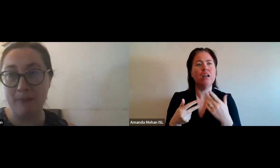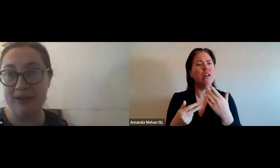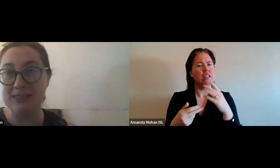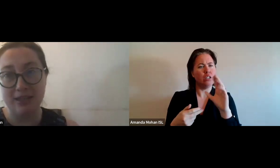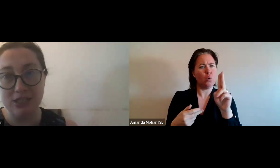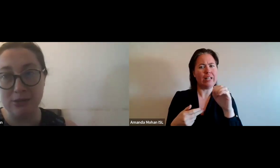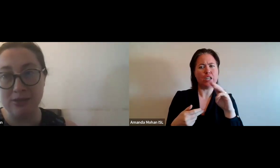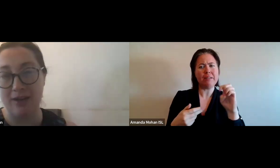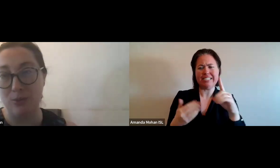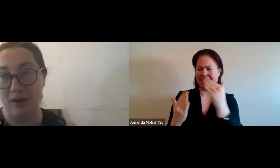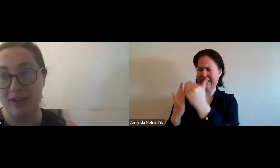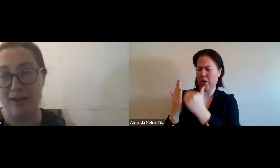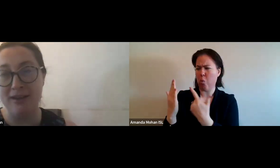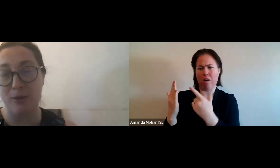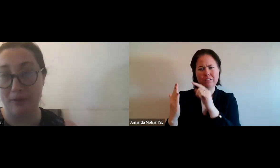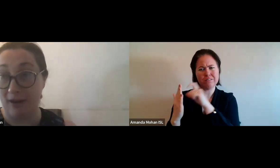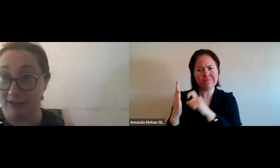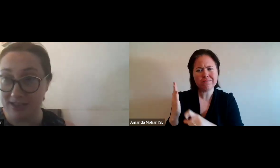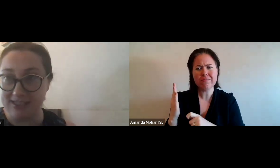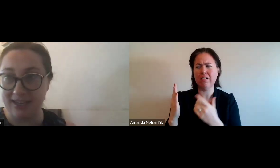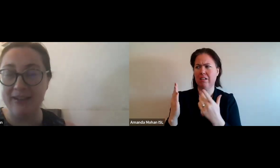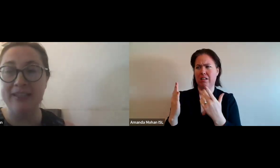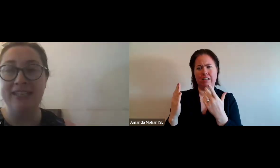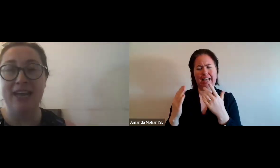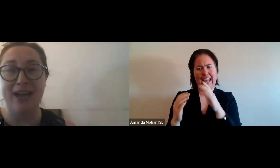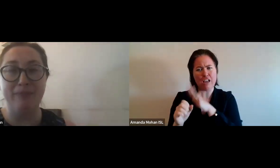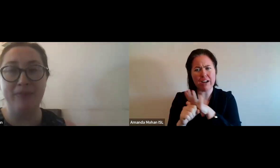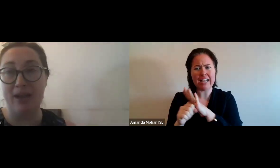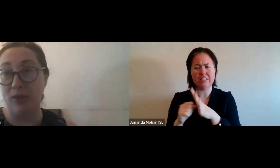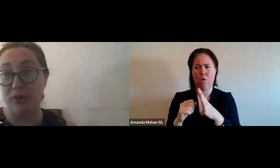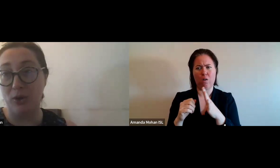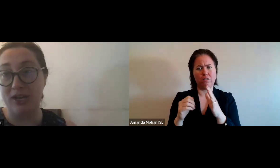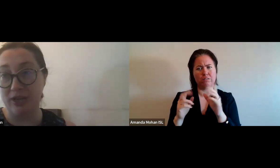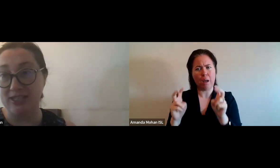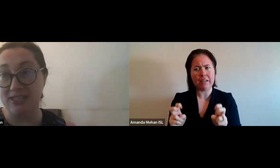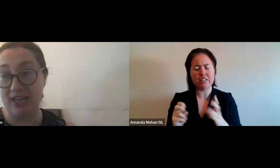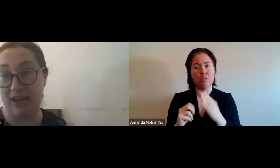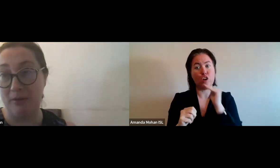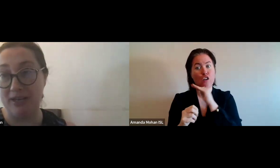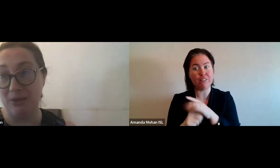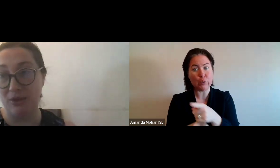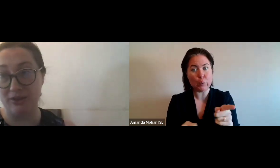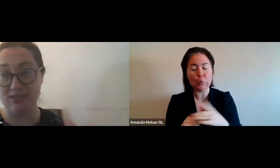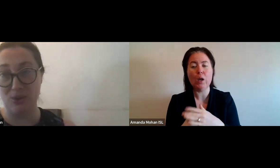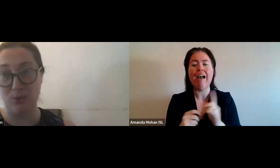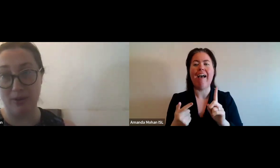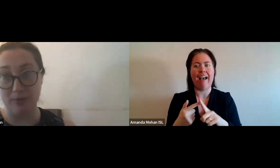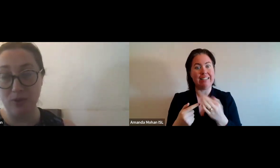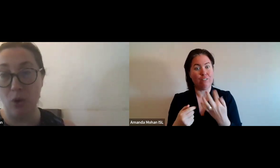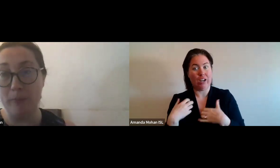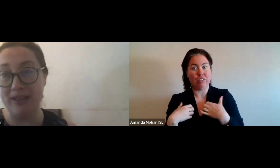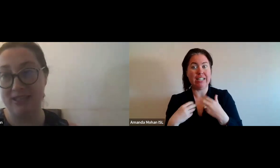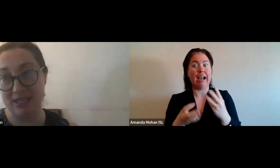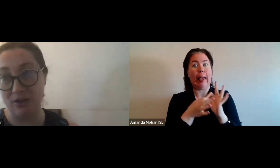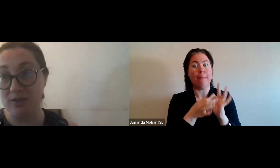CRPD or topics or issues are you working on or prioritising, and whether you're interested in collaborating with others. So we